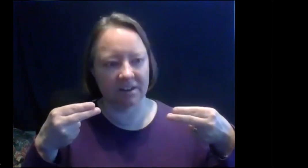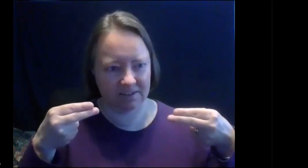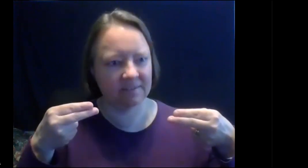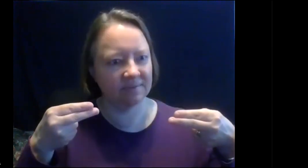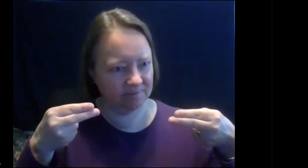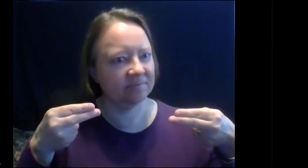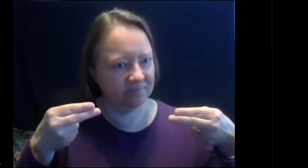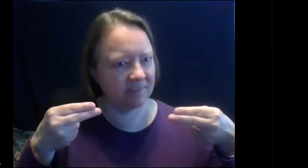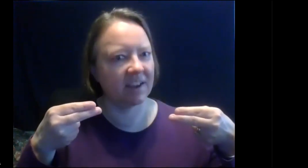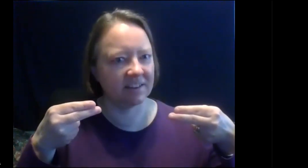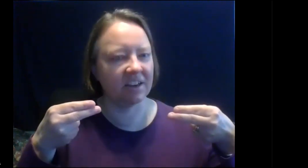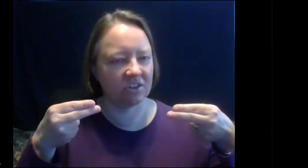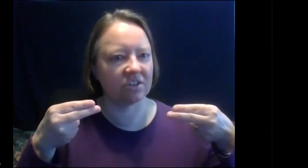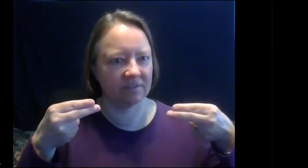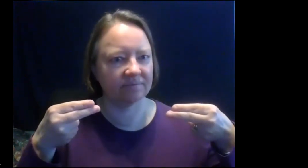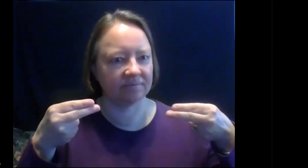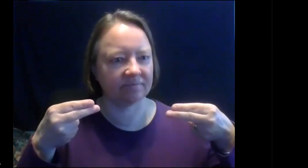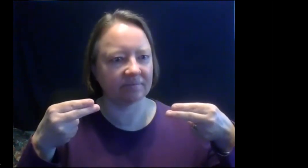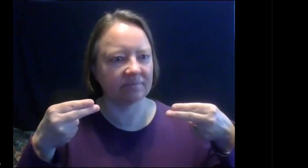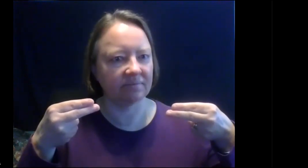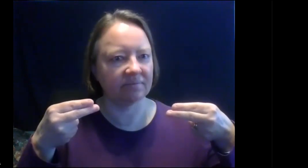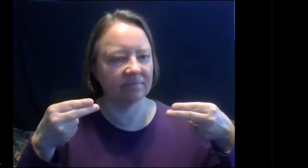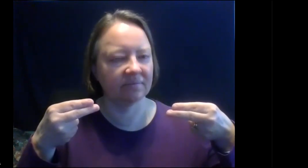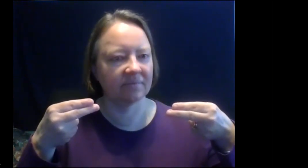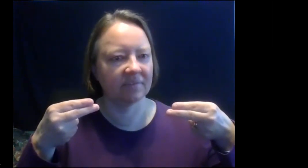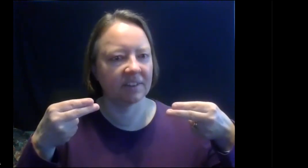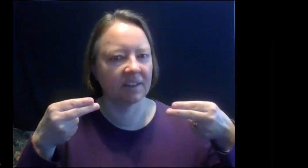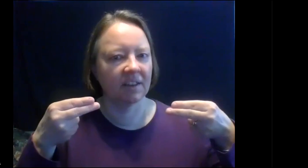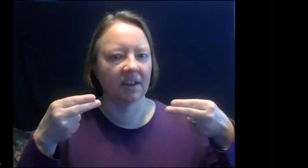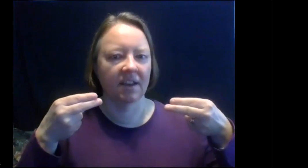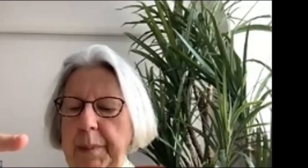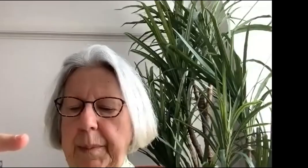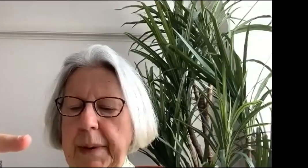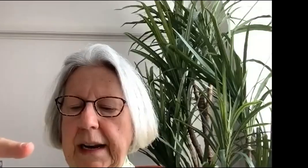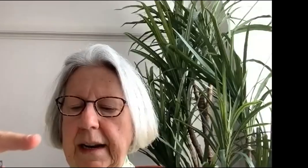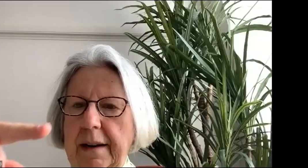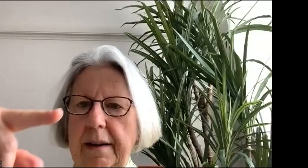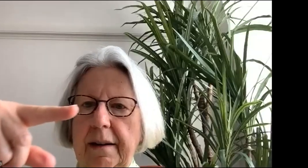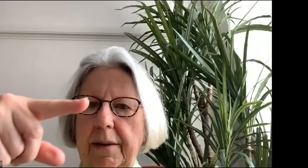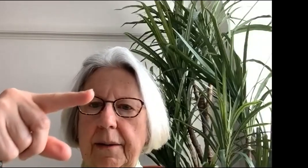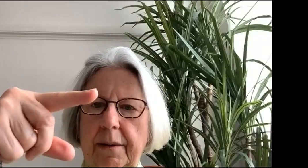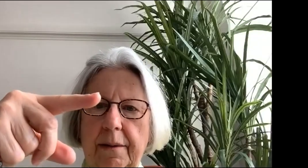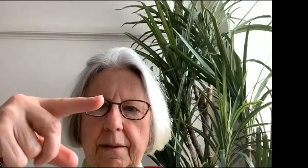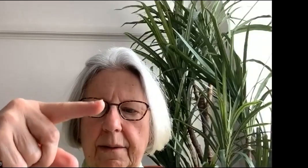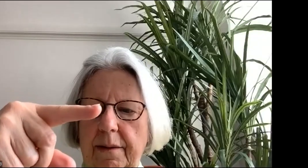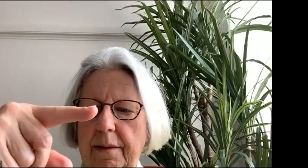right. That is H. Mhm. And then P, And then